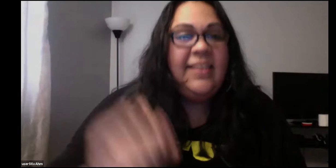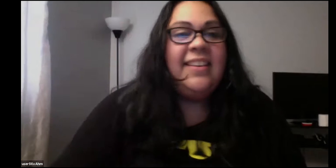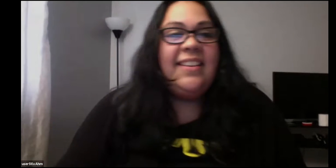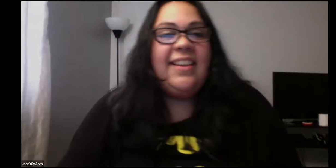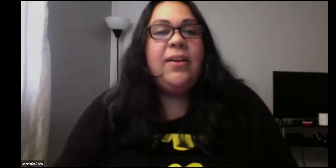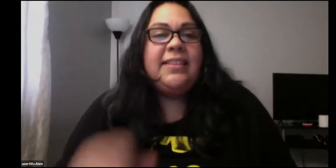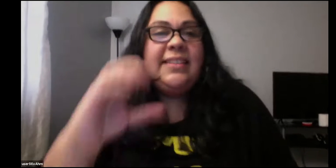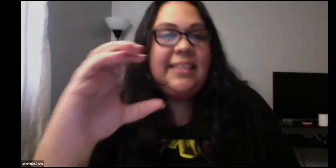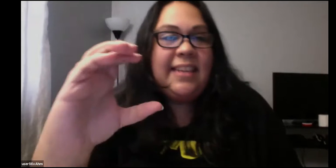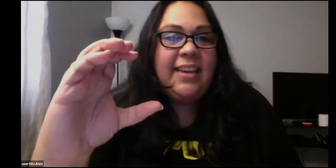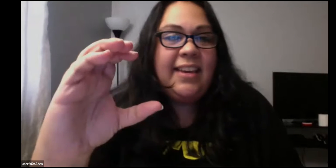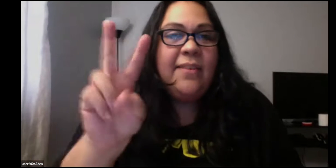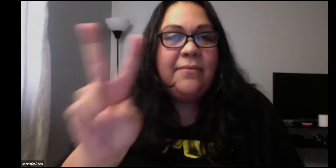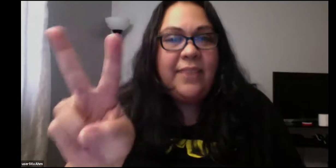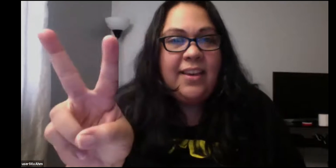He went to CVS.